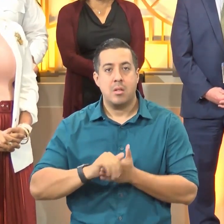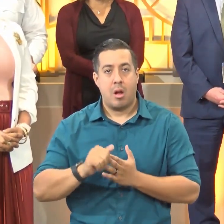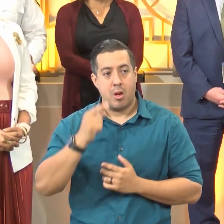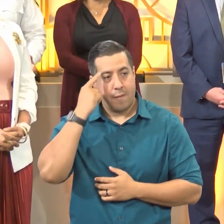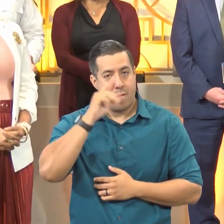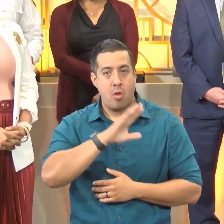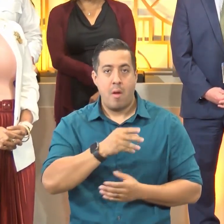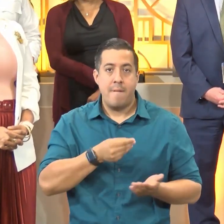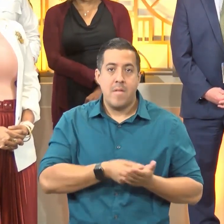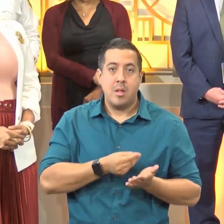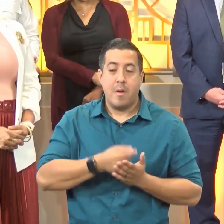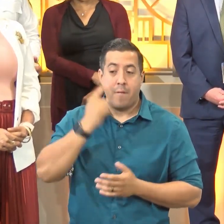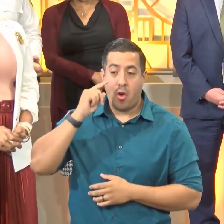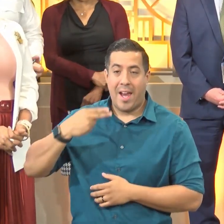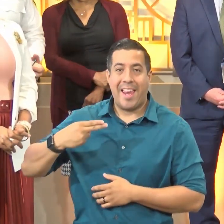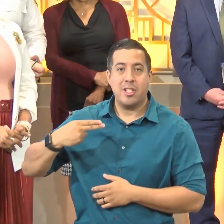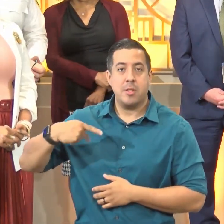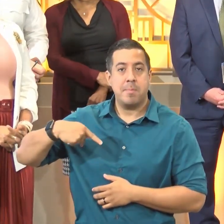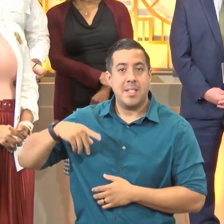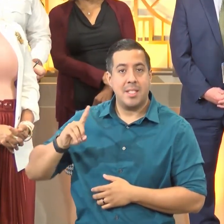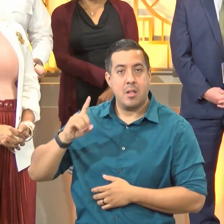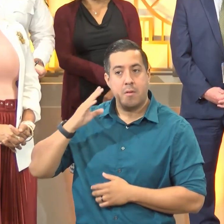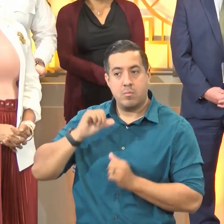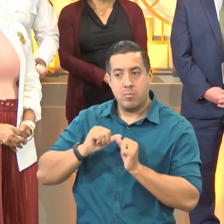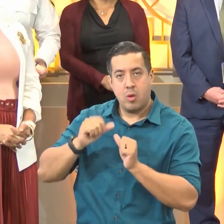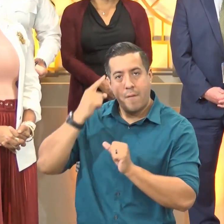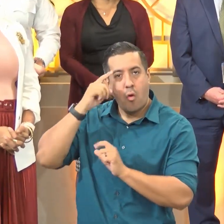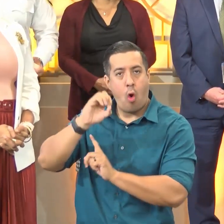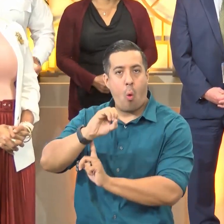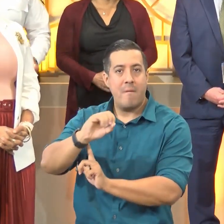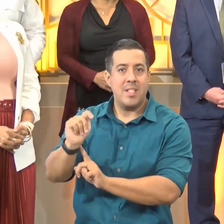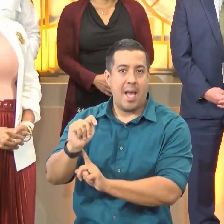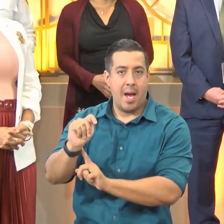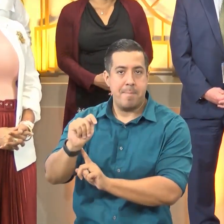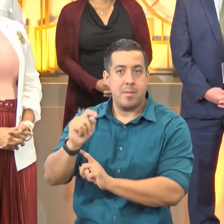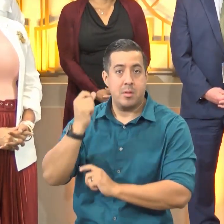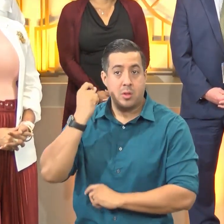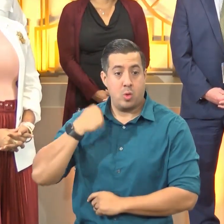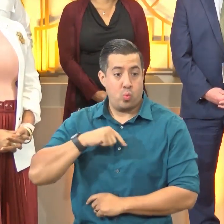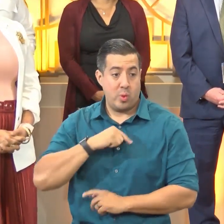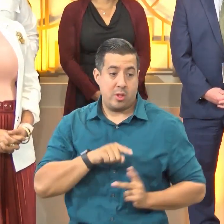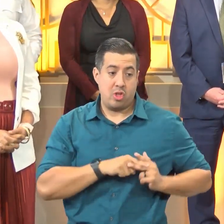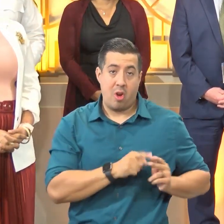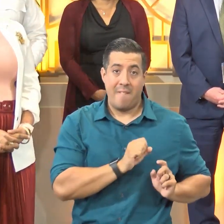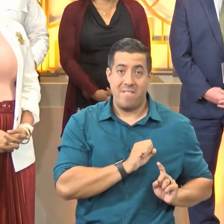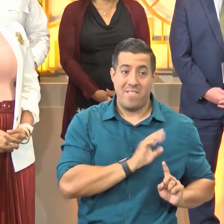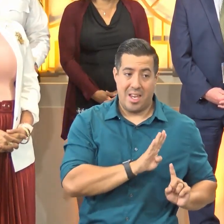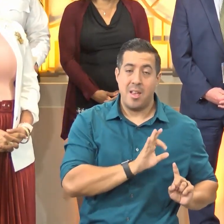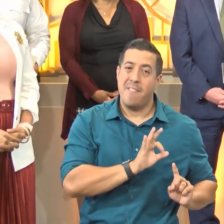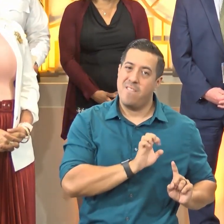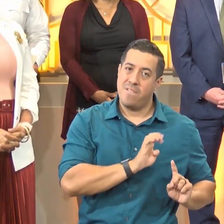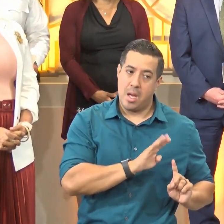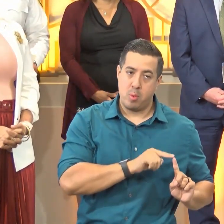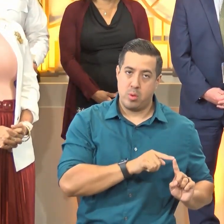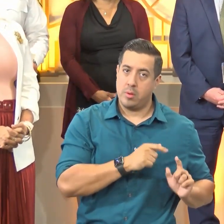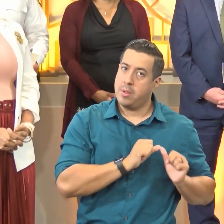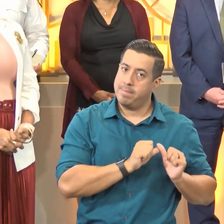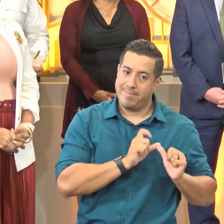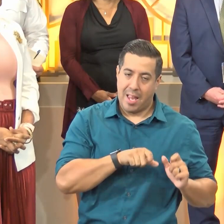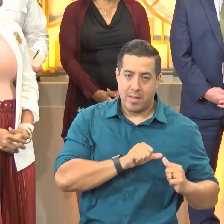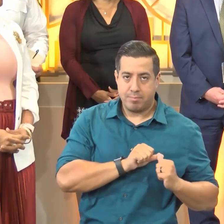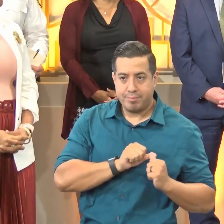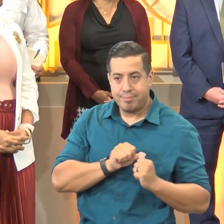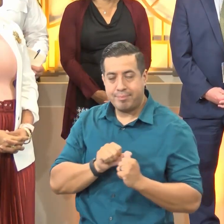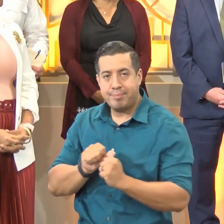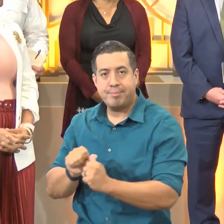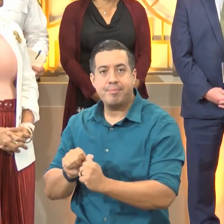funding to HPD to continue this overtime initiative. What we started in February is important that we continue,